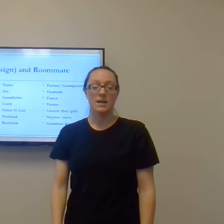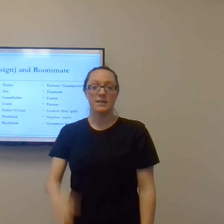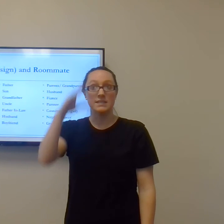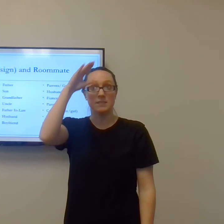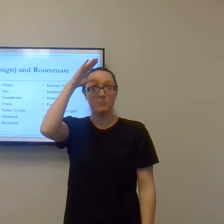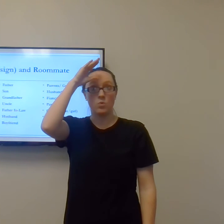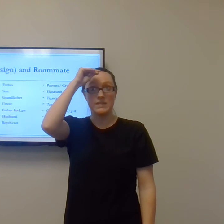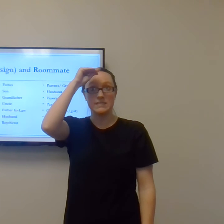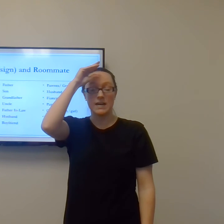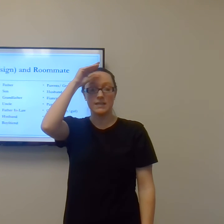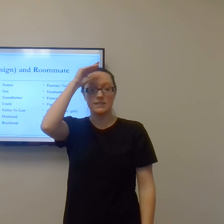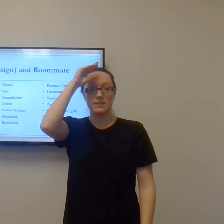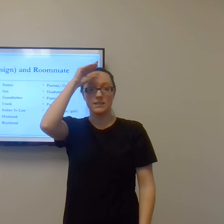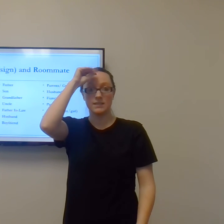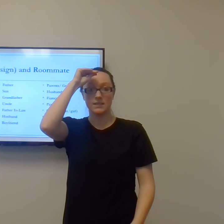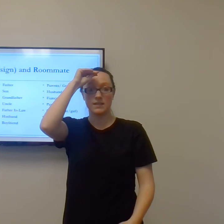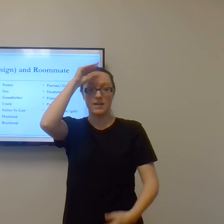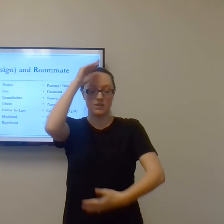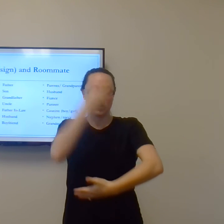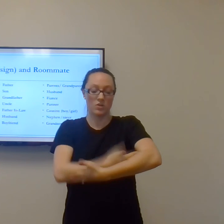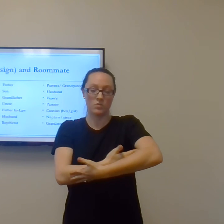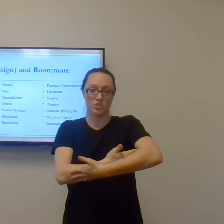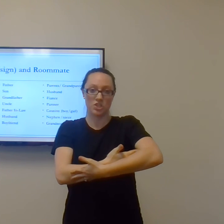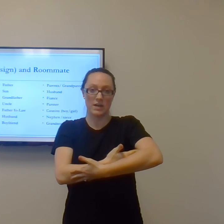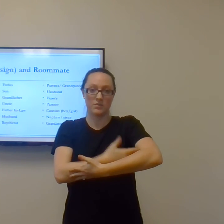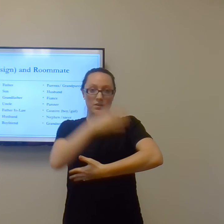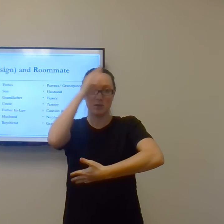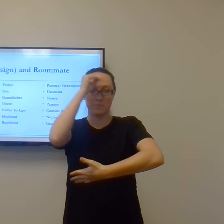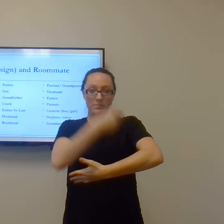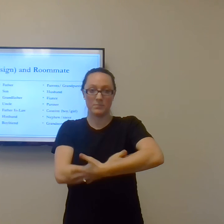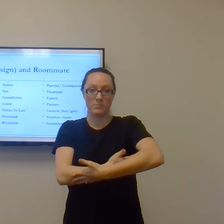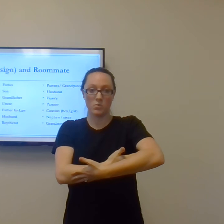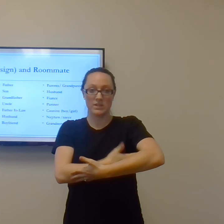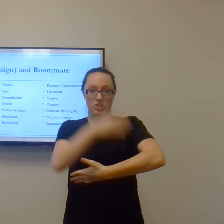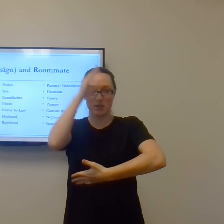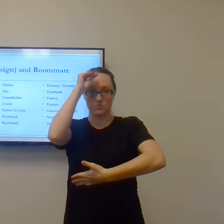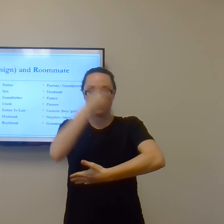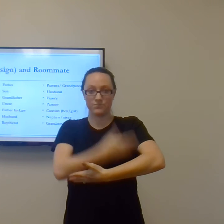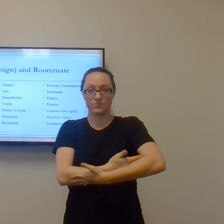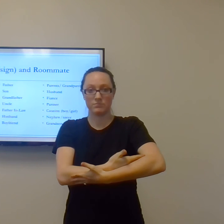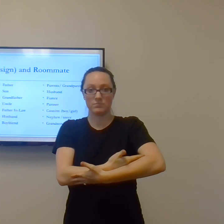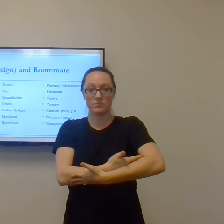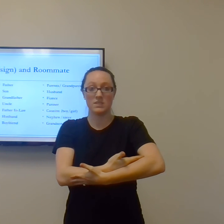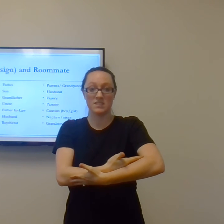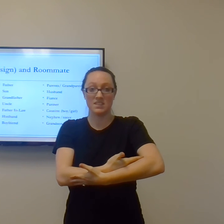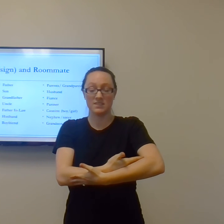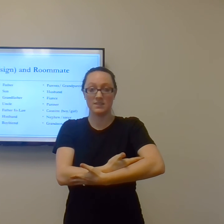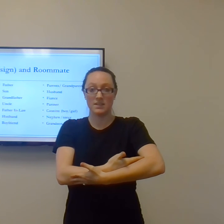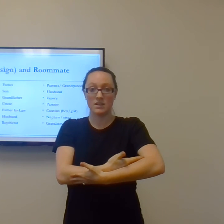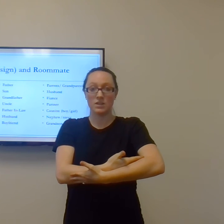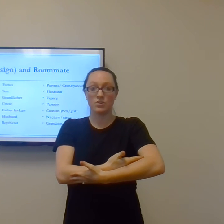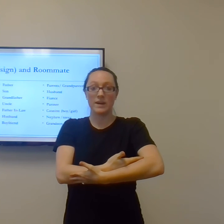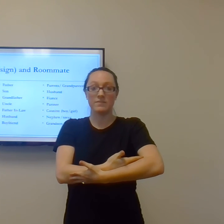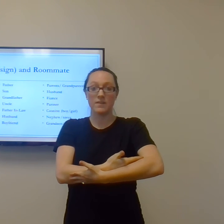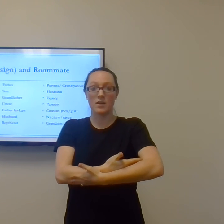Son is the boy sign, and then you go child, boy, child, son. Grandfather